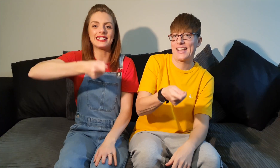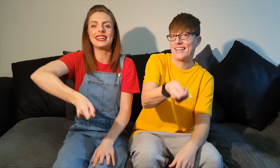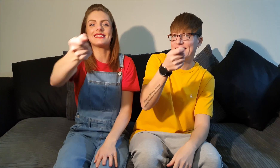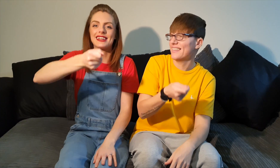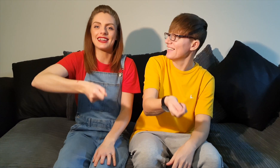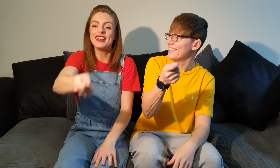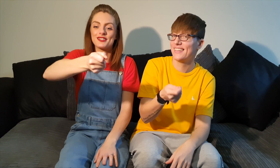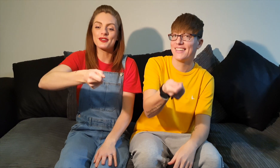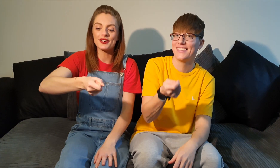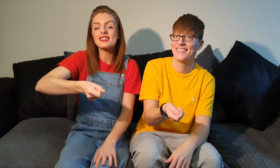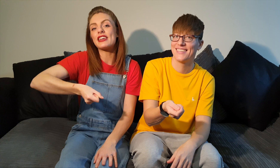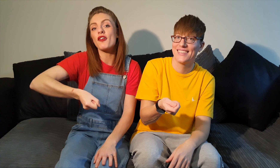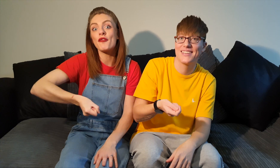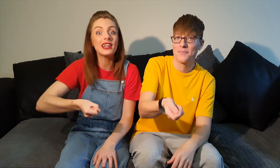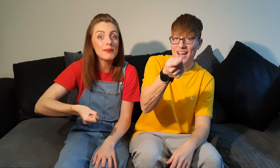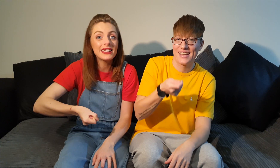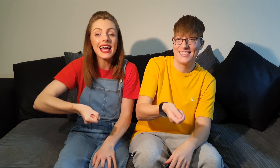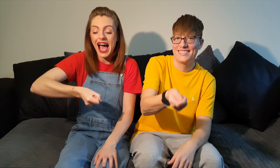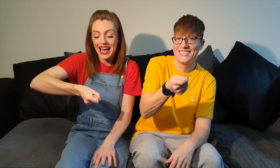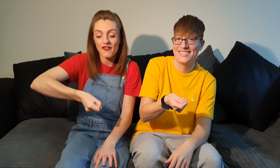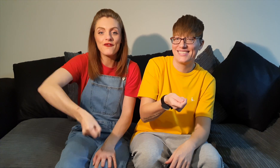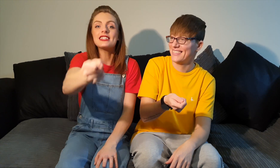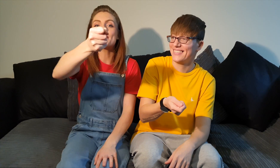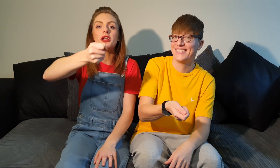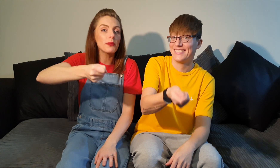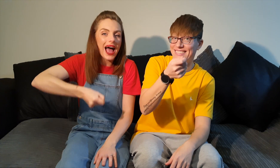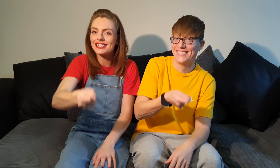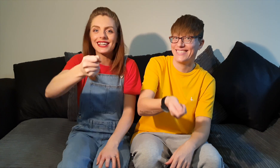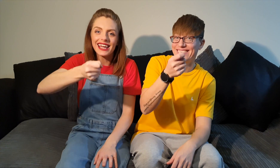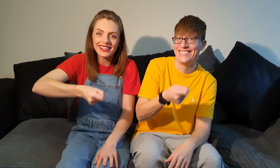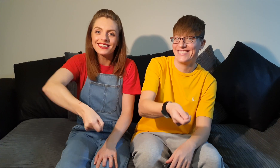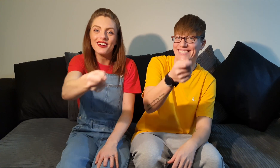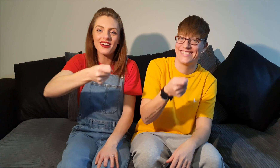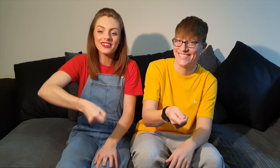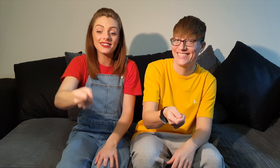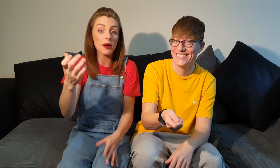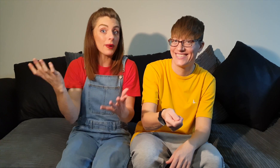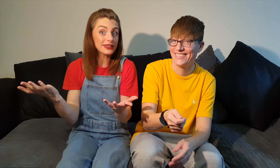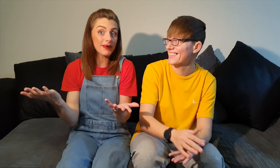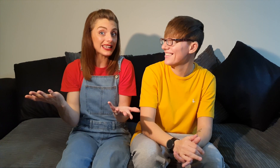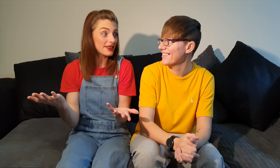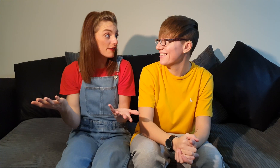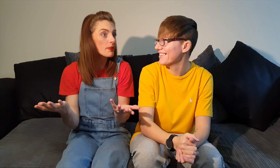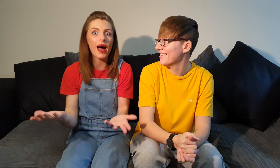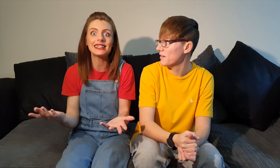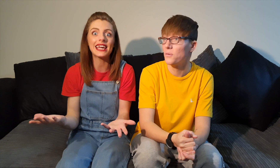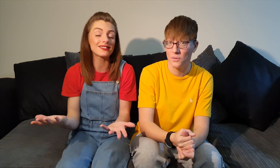Pancake Day. So just like you're flipping an invisible pancake. Very good. Well, you might even have some pancakes on